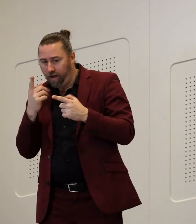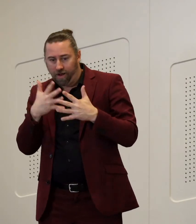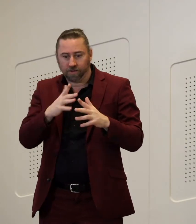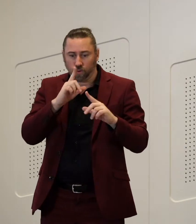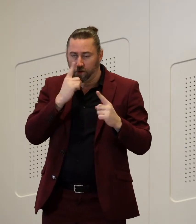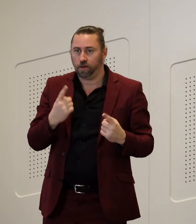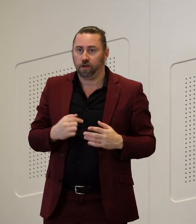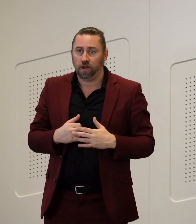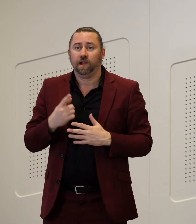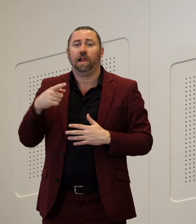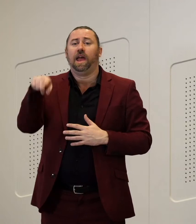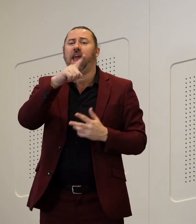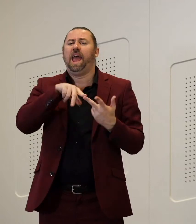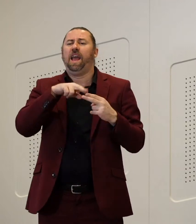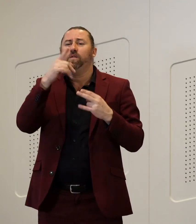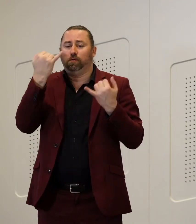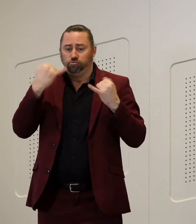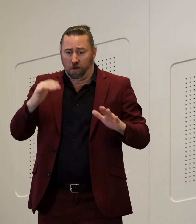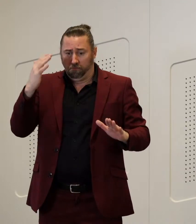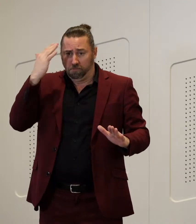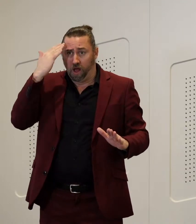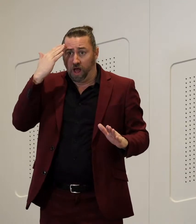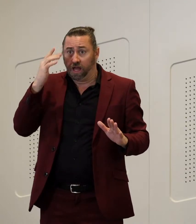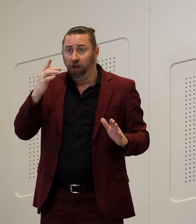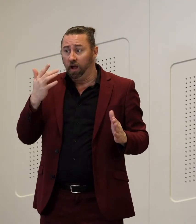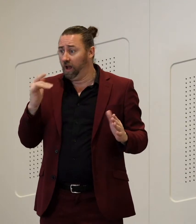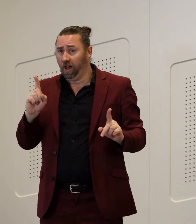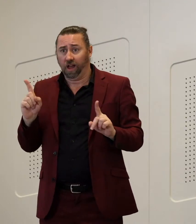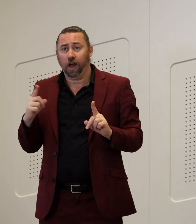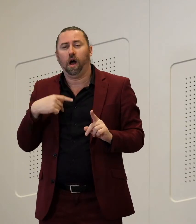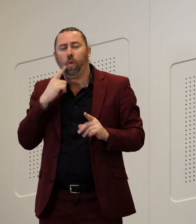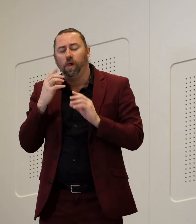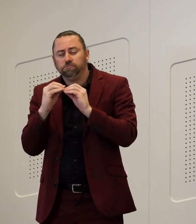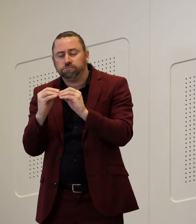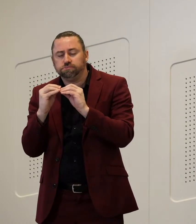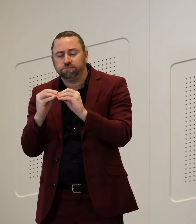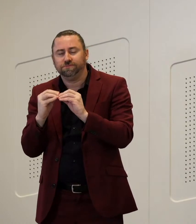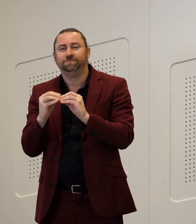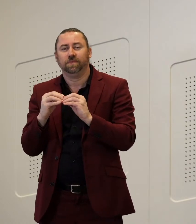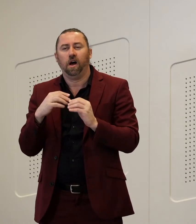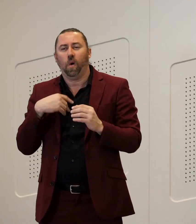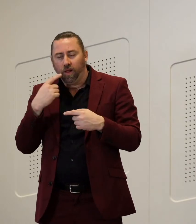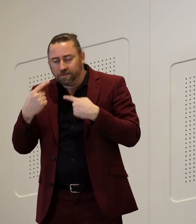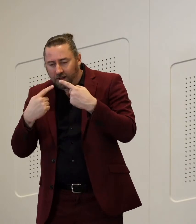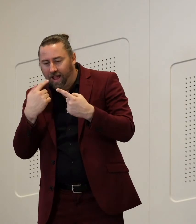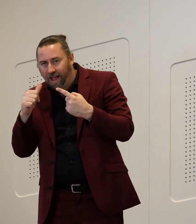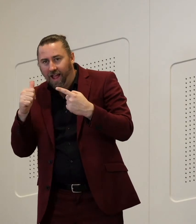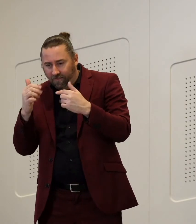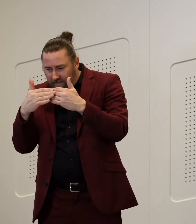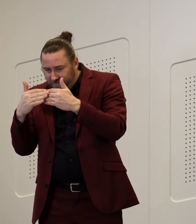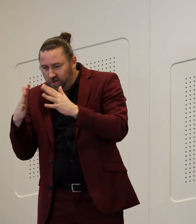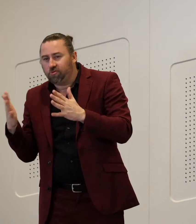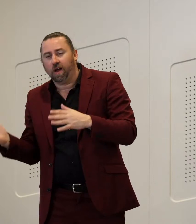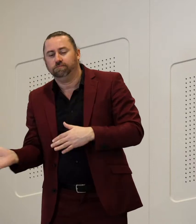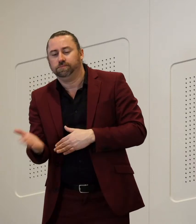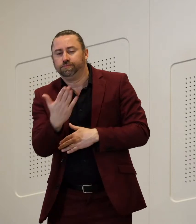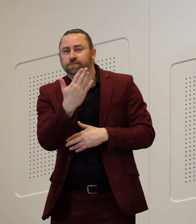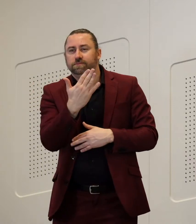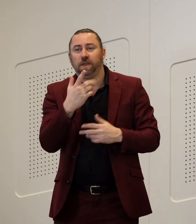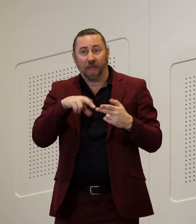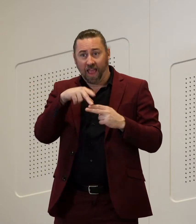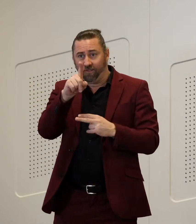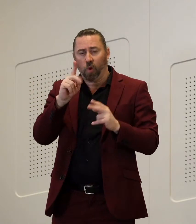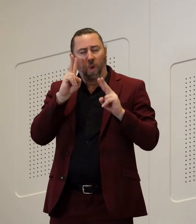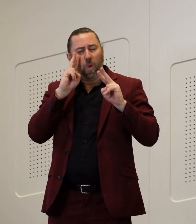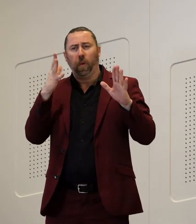right thing and might get it wrong, we will work with them. But it's very important, if they can get it right before they come to the border, they're going to get through much more quickly. So